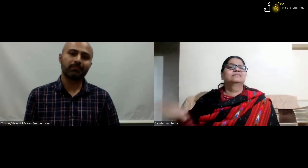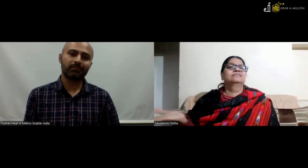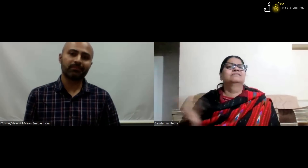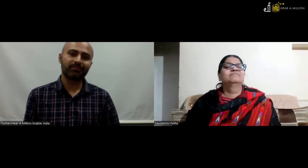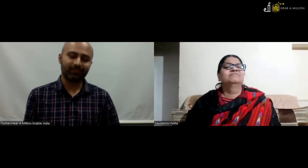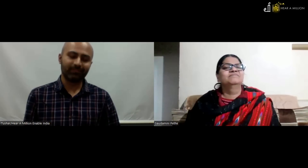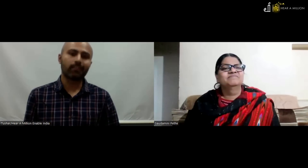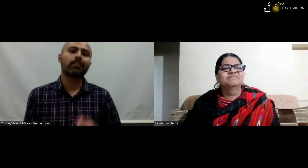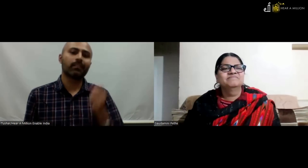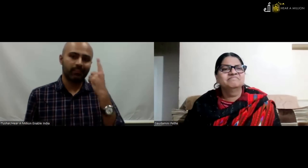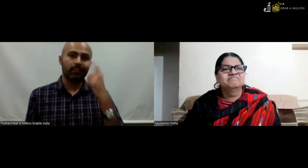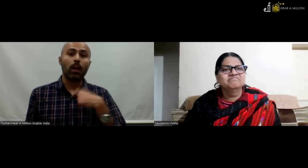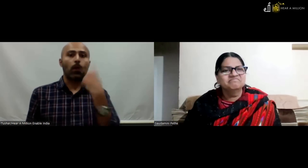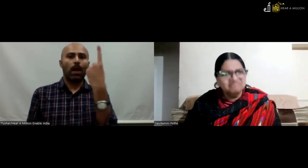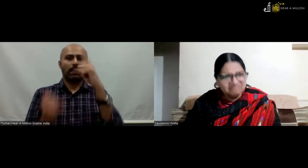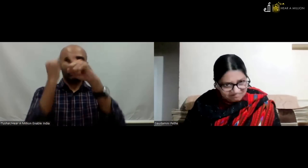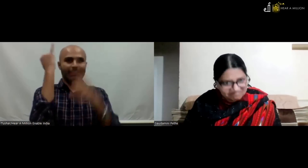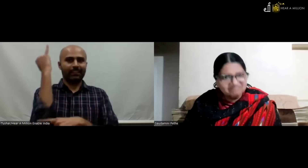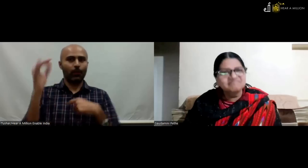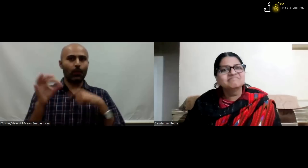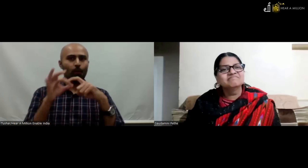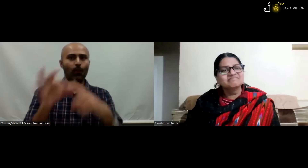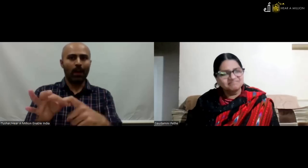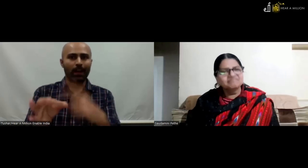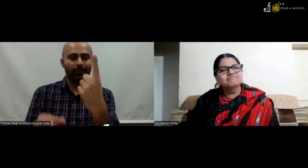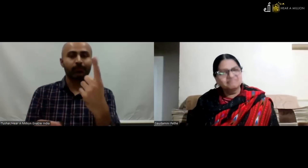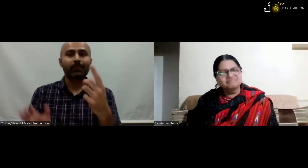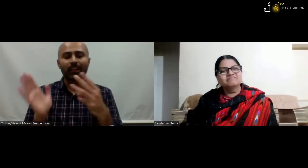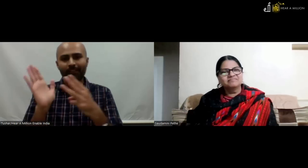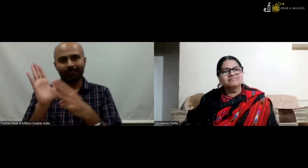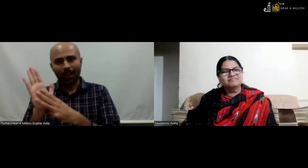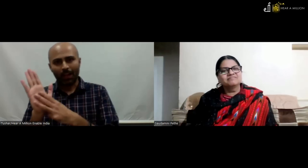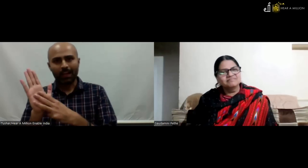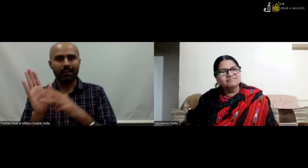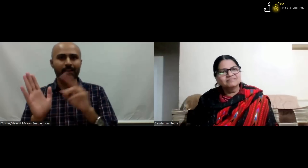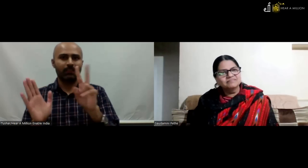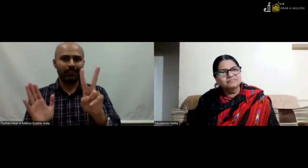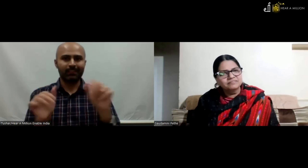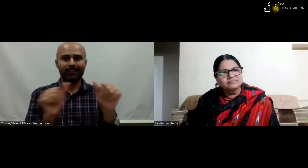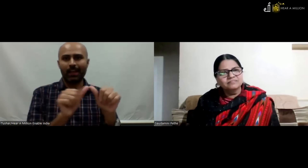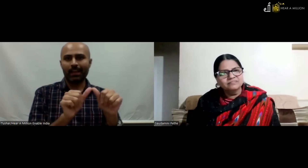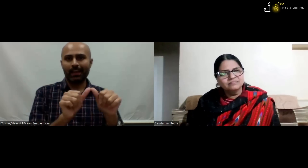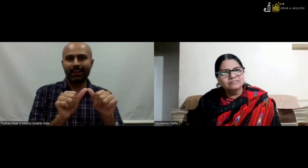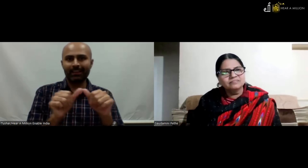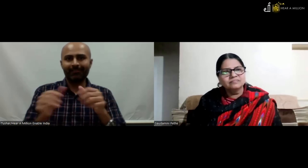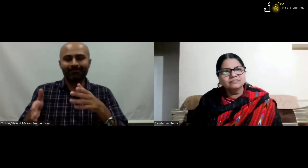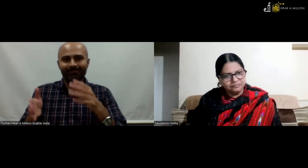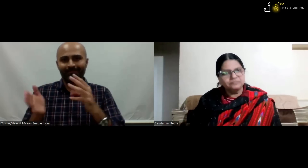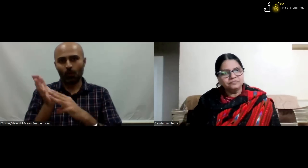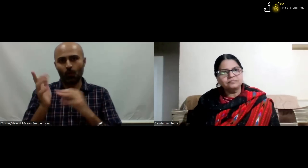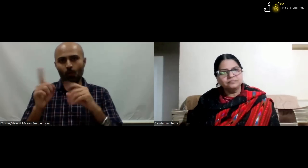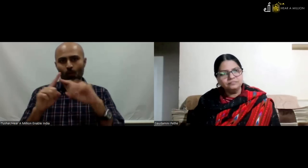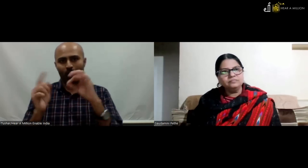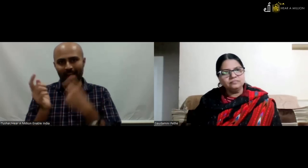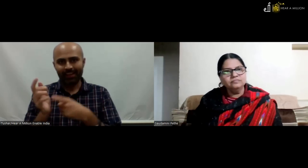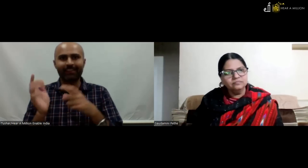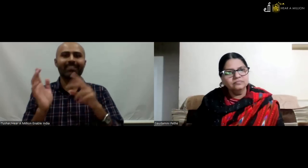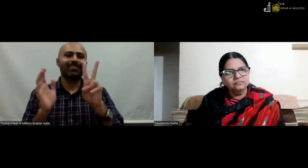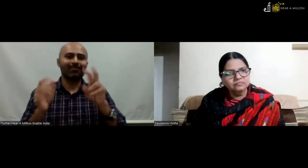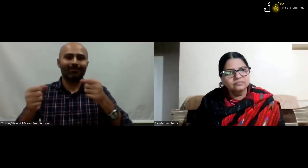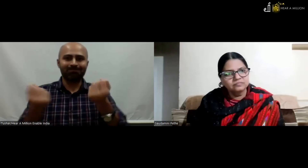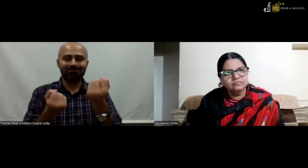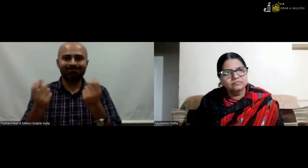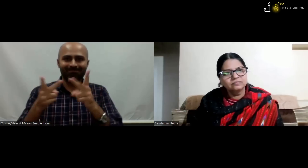people across all over India should be treated equally. Yes. So one last question I would like to ask you. So Motor Vehicle